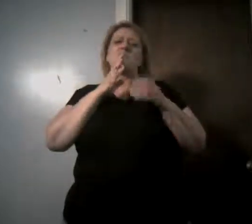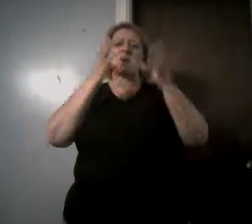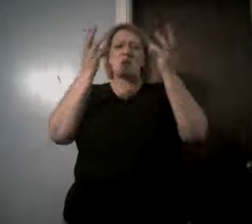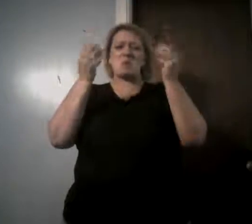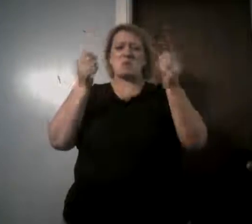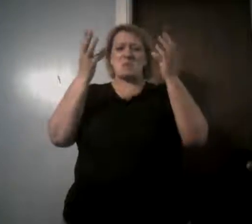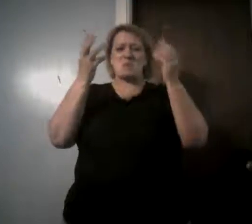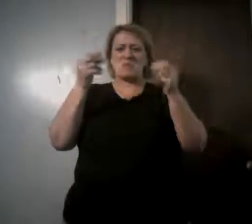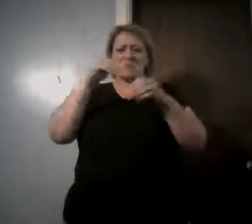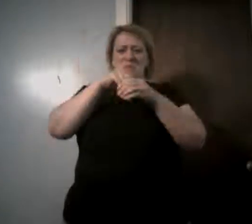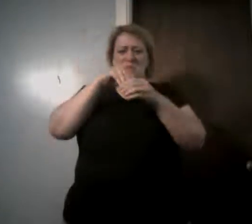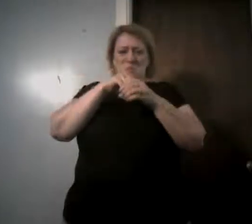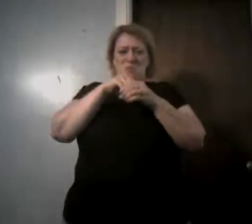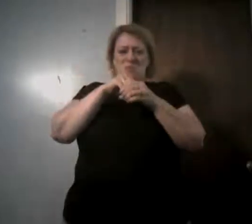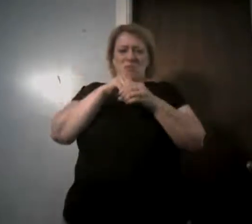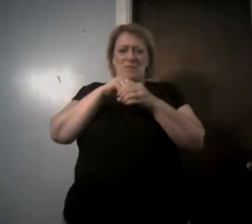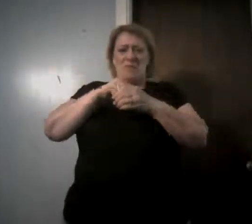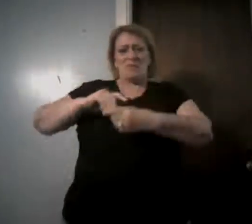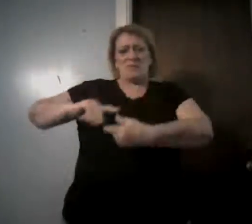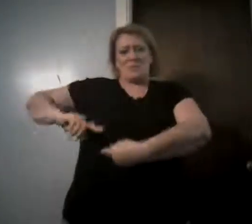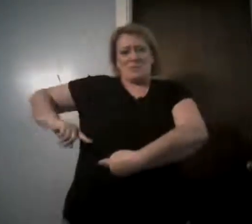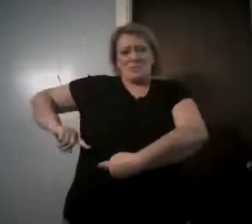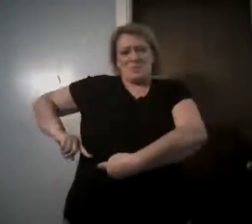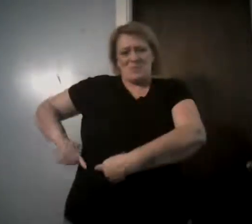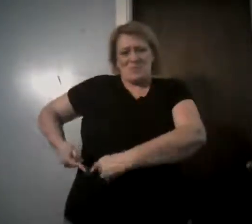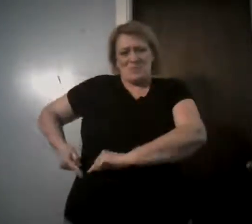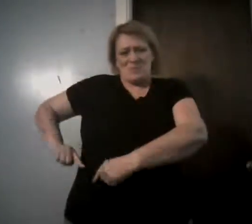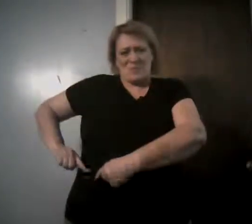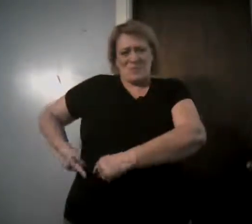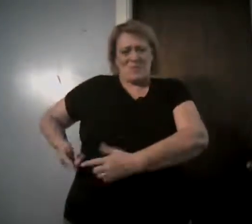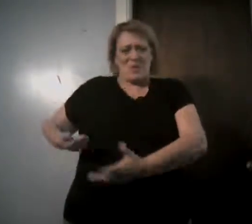They may cause pain in your side, back, and upper abdomen.